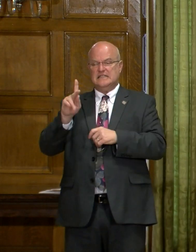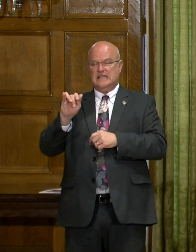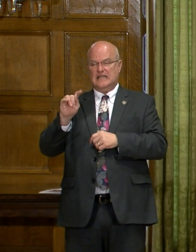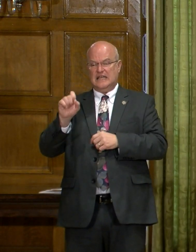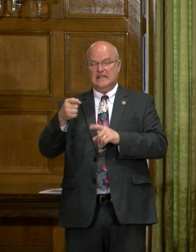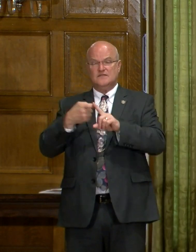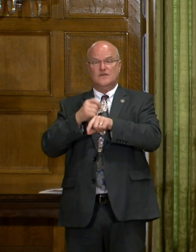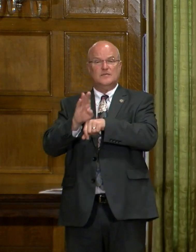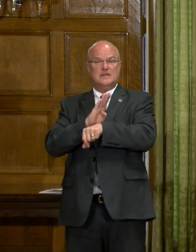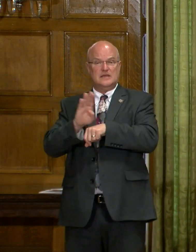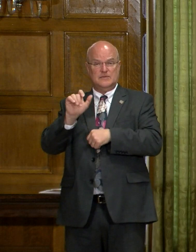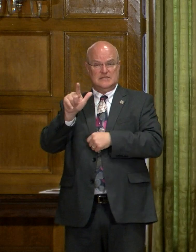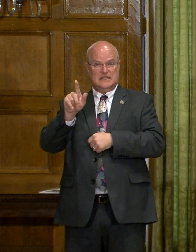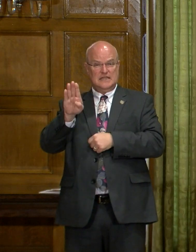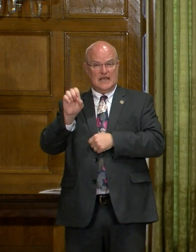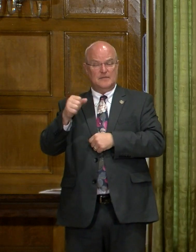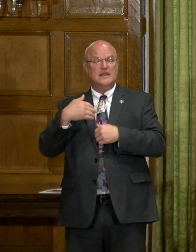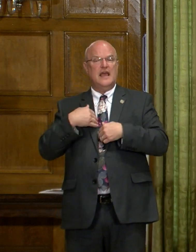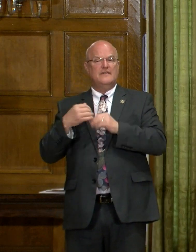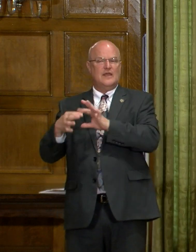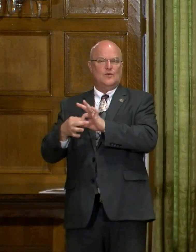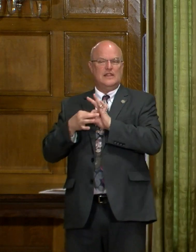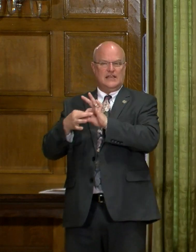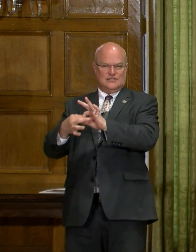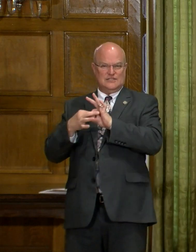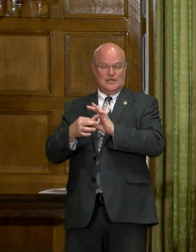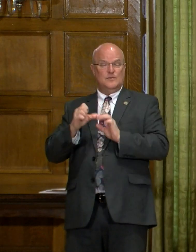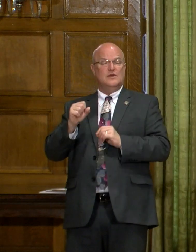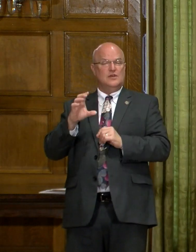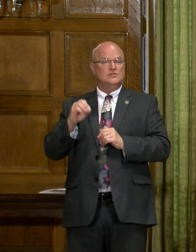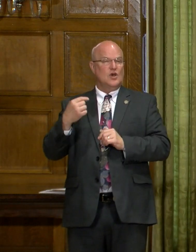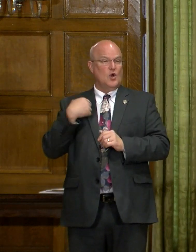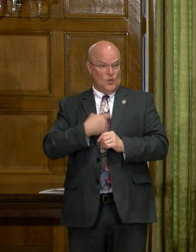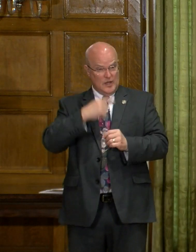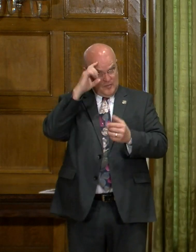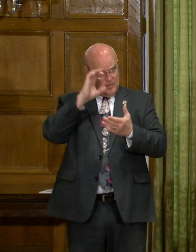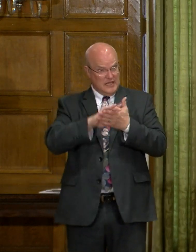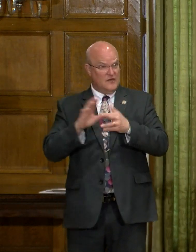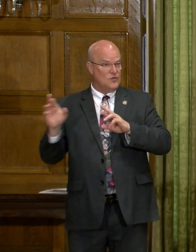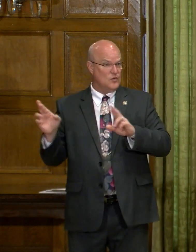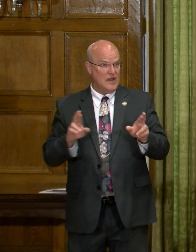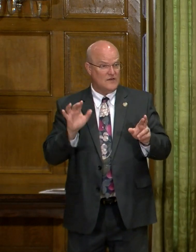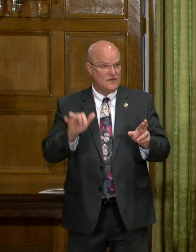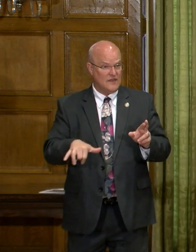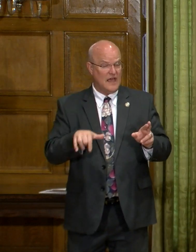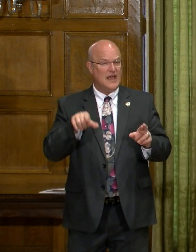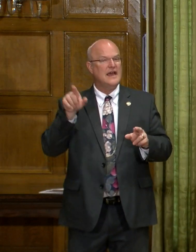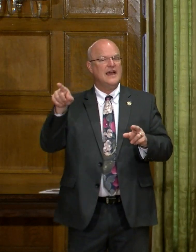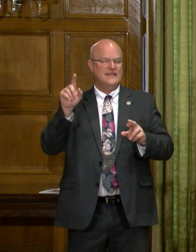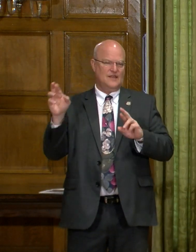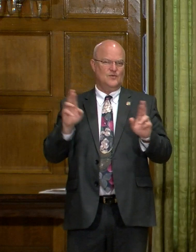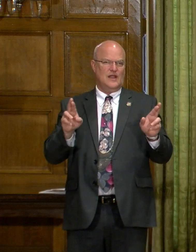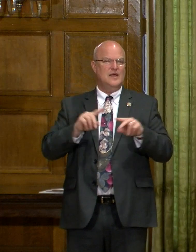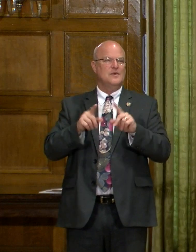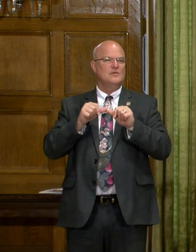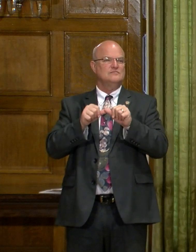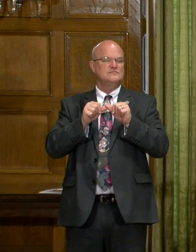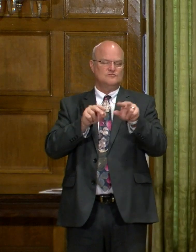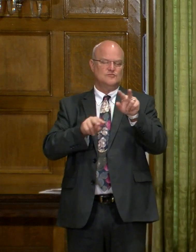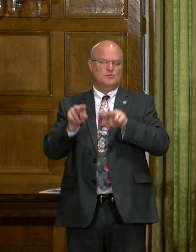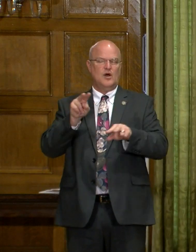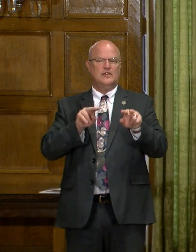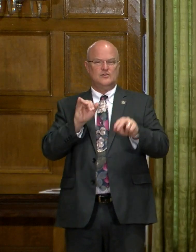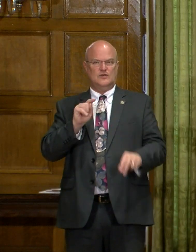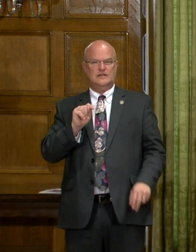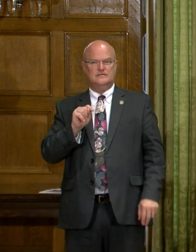from their commercial labs. They have those relationships. So we believe we're prepared for that they are prepared for that. We'll continue to